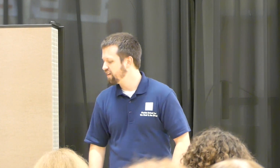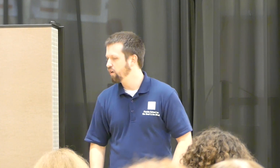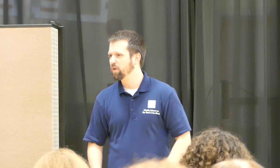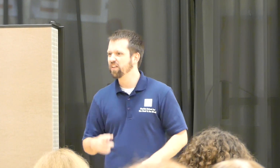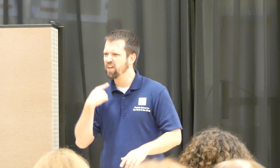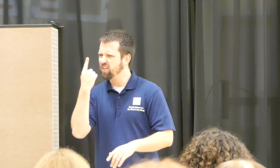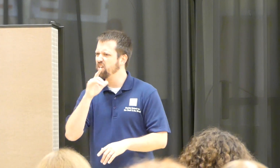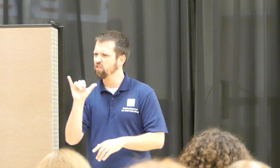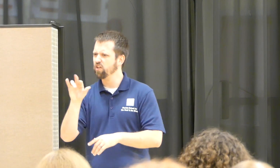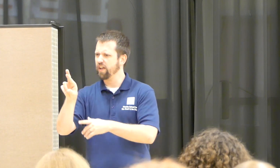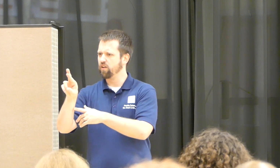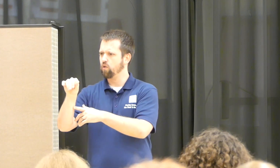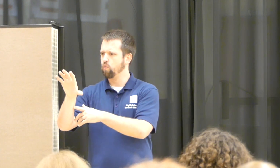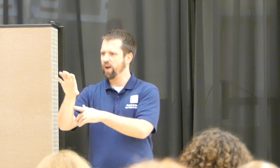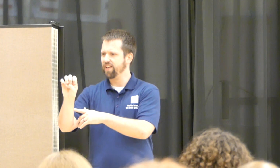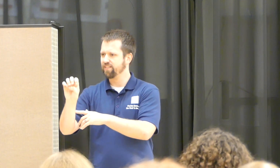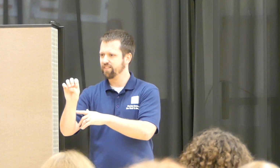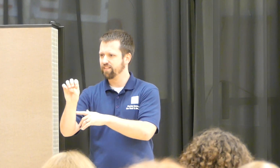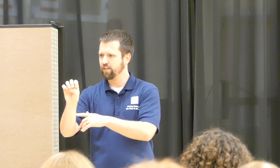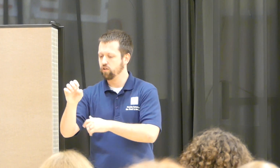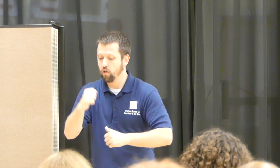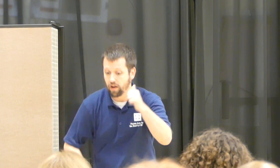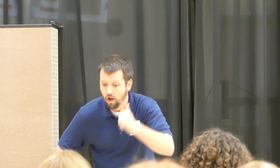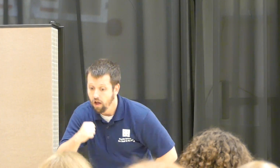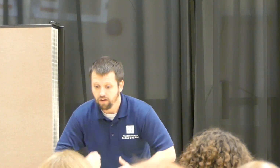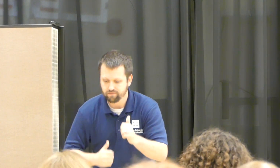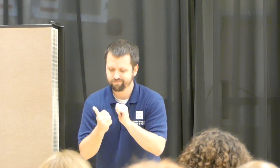But it does look like race.